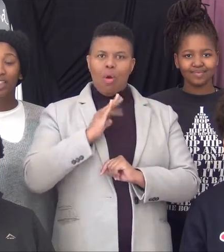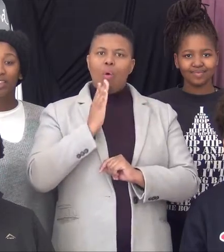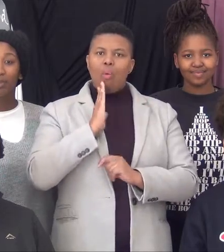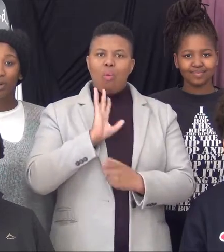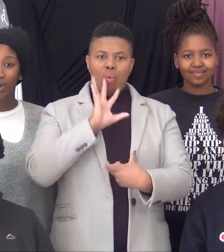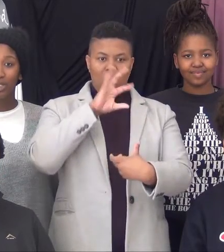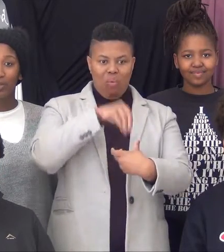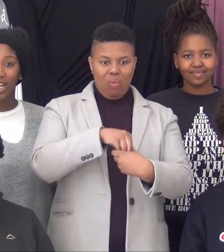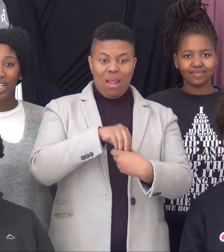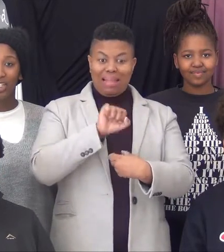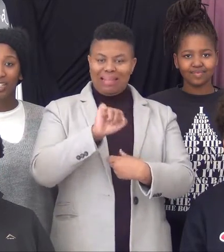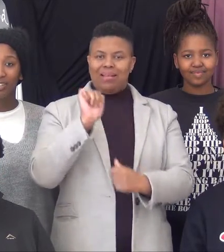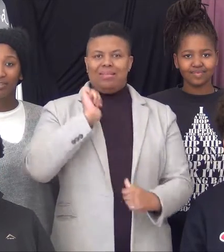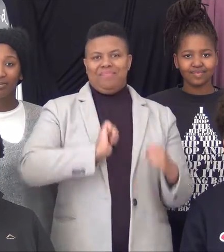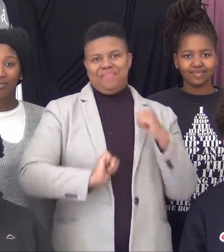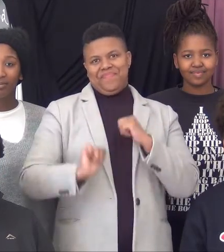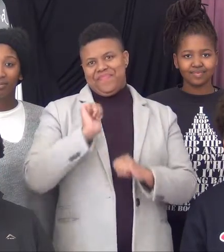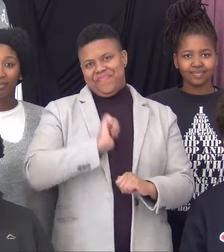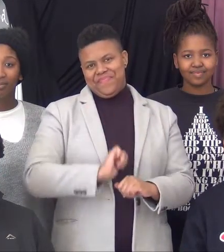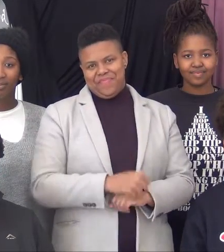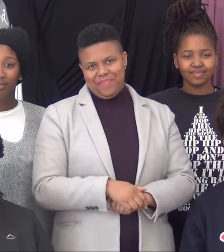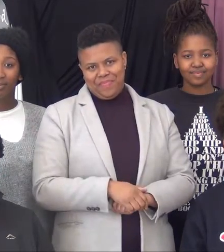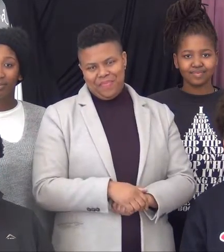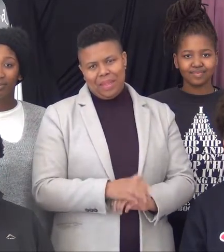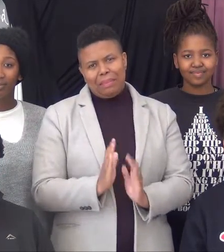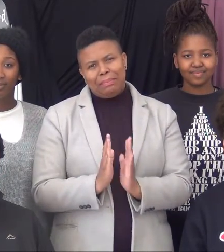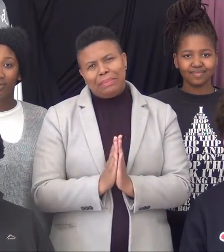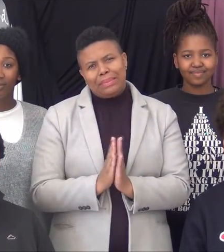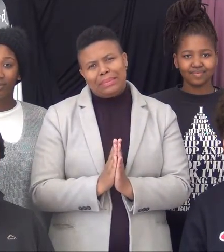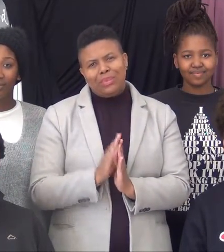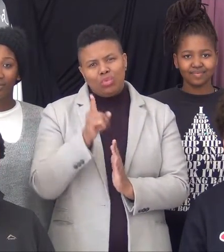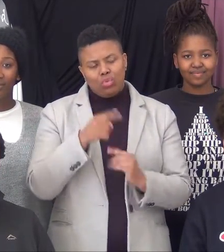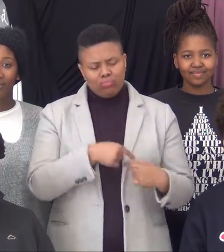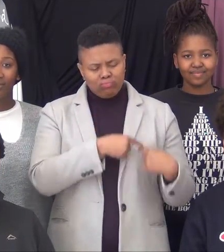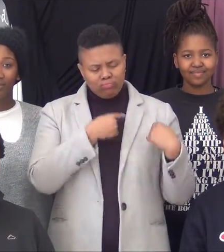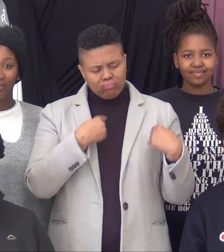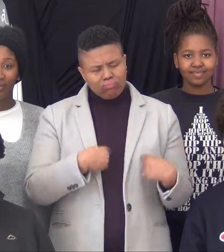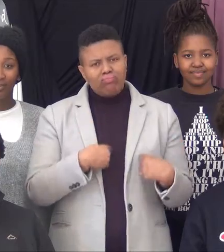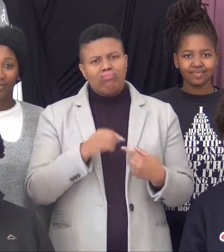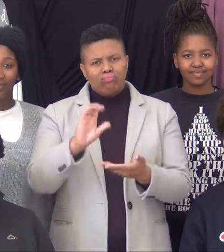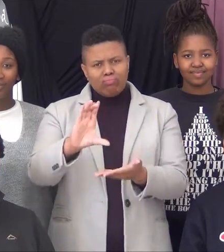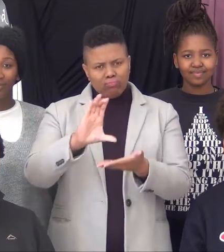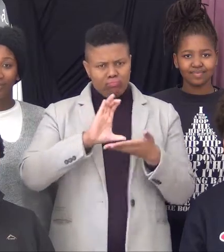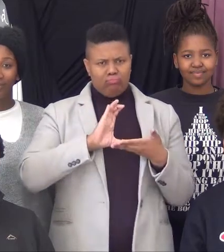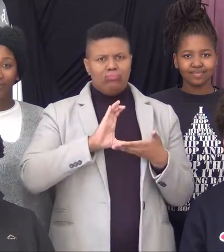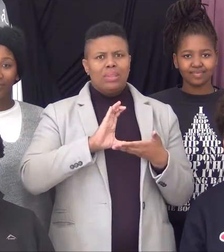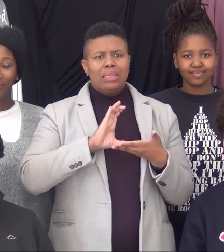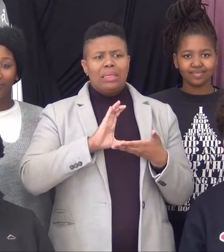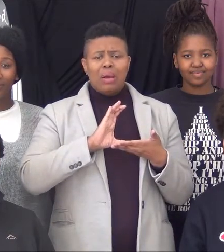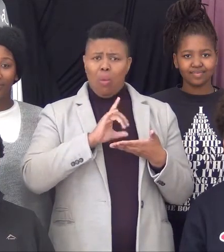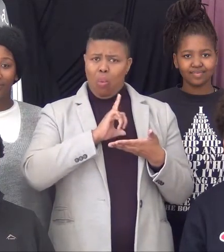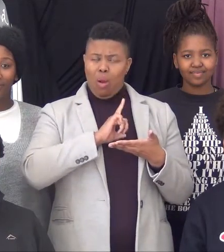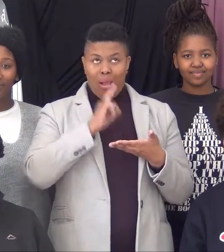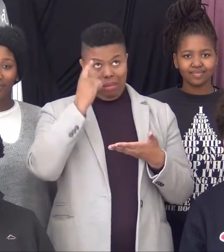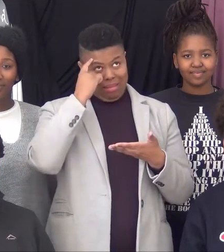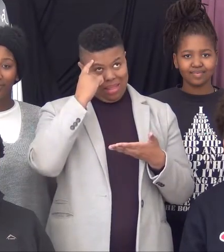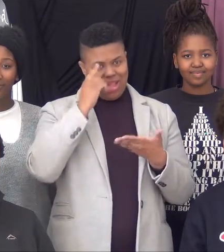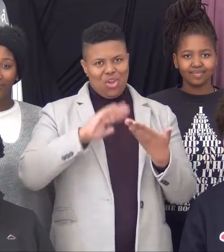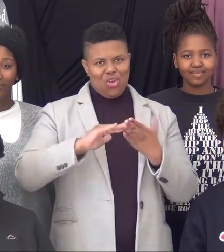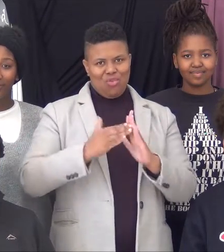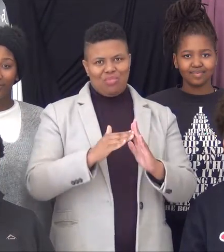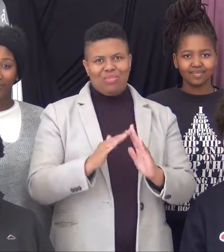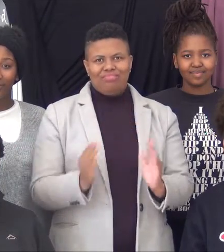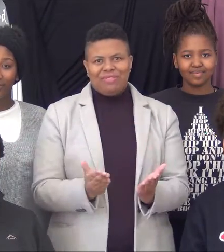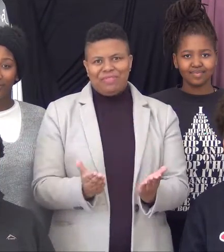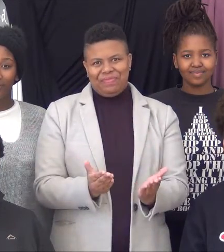in the proposed production. Please give generously to this artistic initiative in service service of community. you.